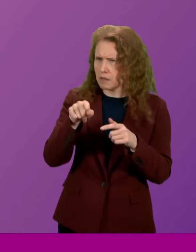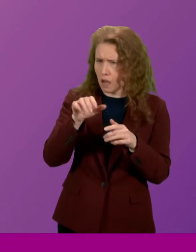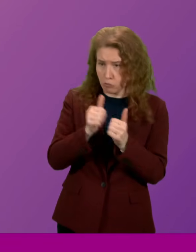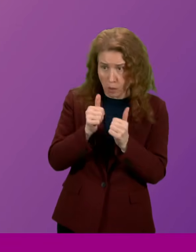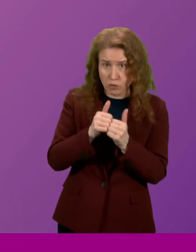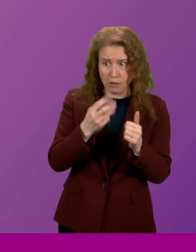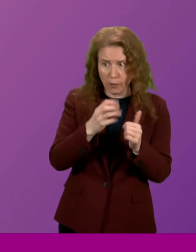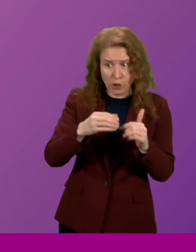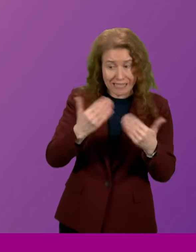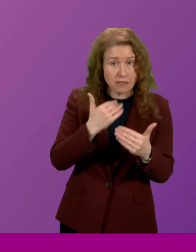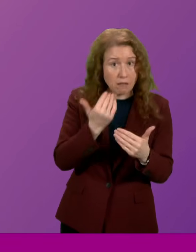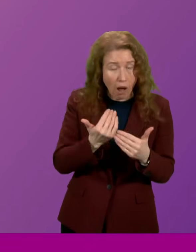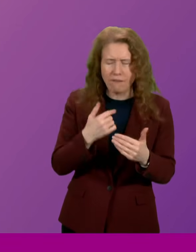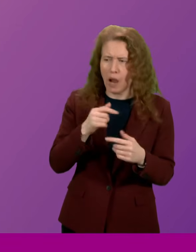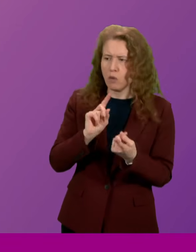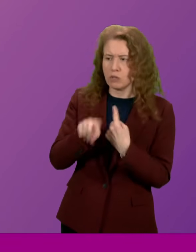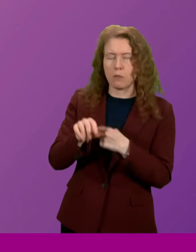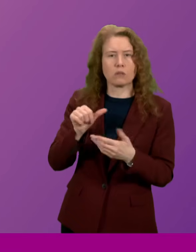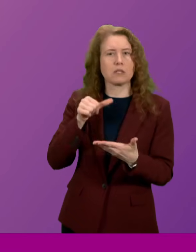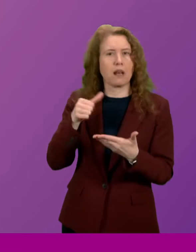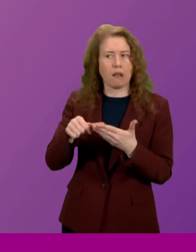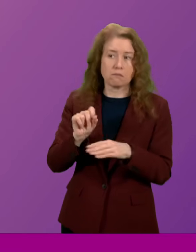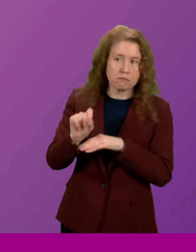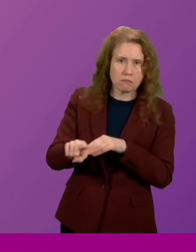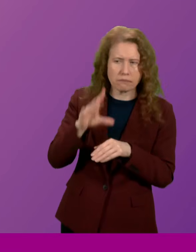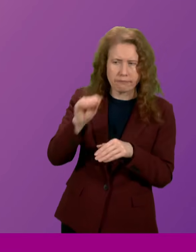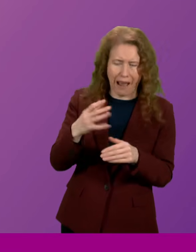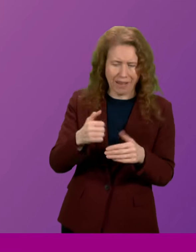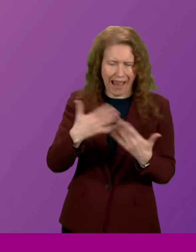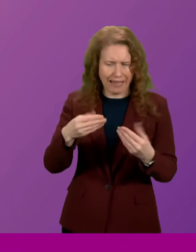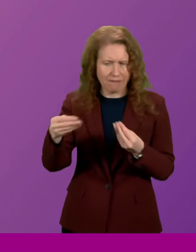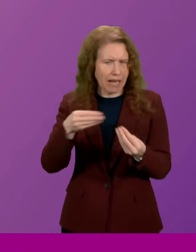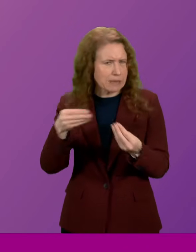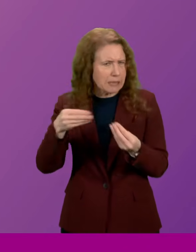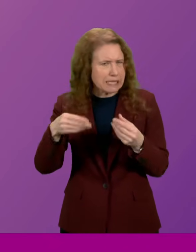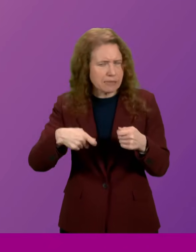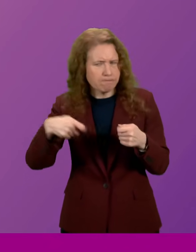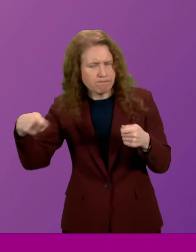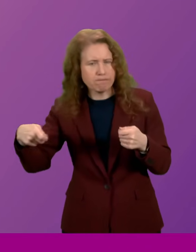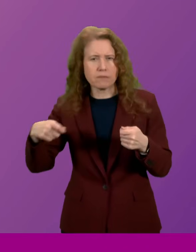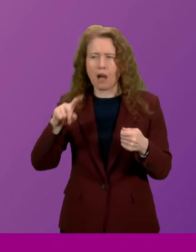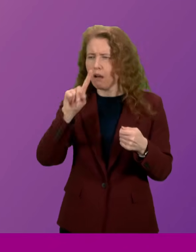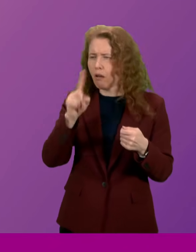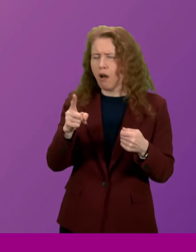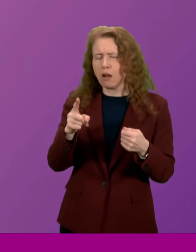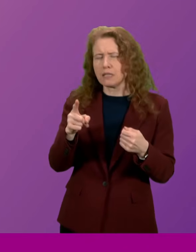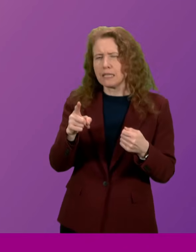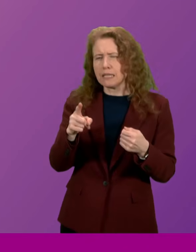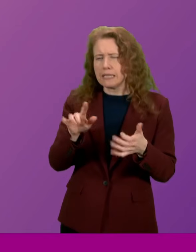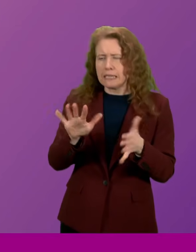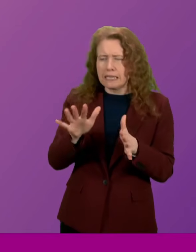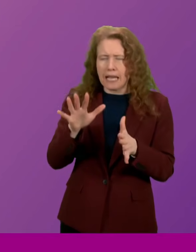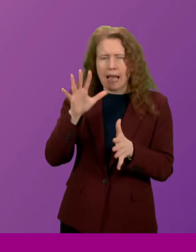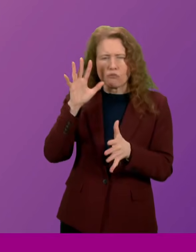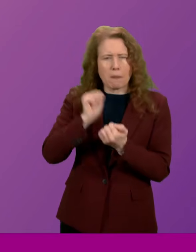timescale and write to him in due course as to whether there is any flexibility that can be applied. I cannot quite